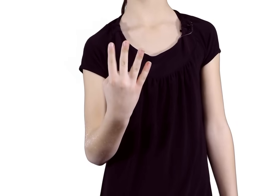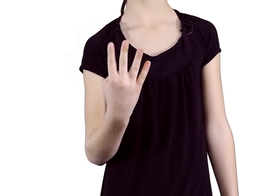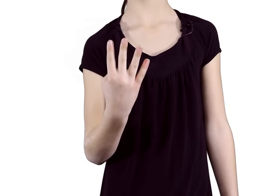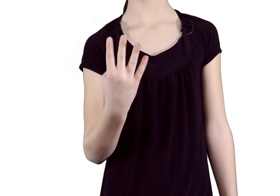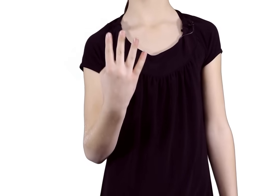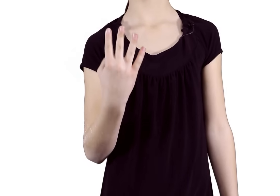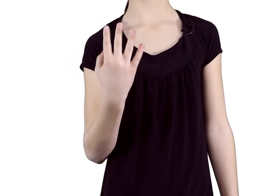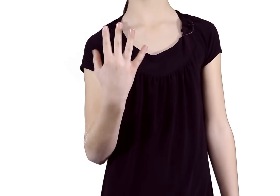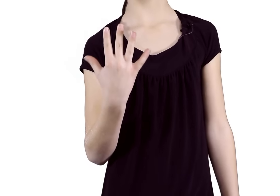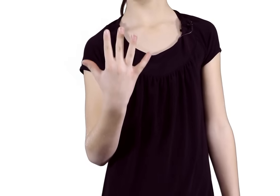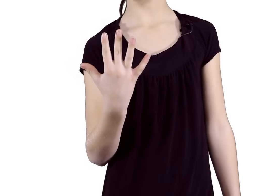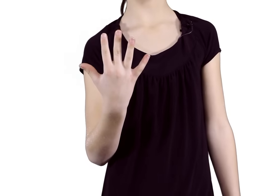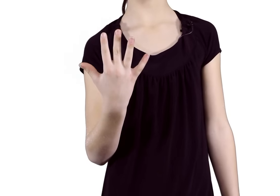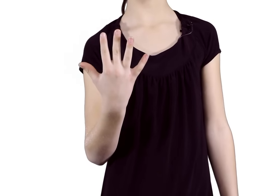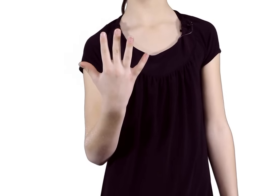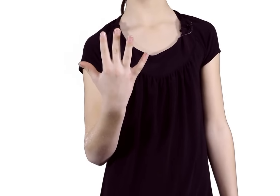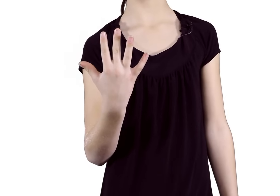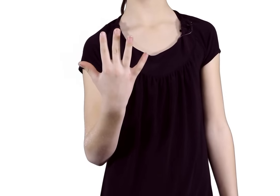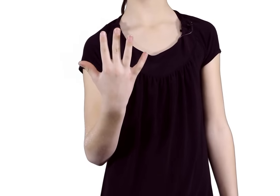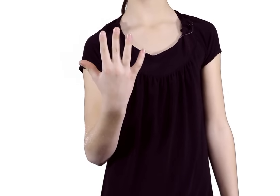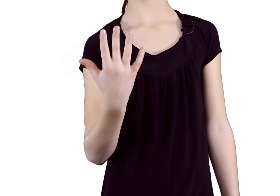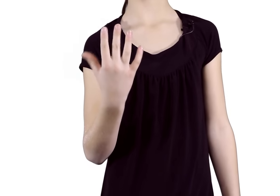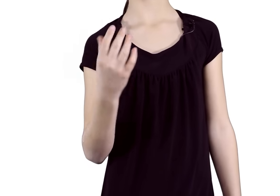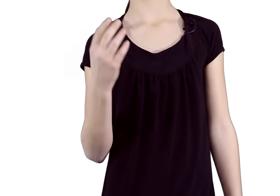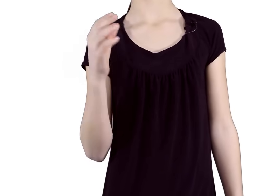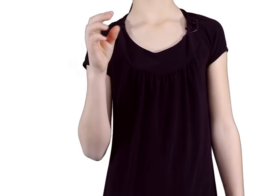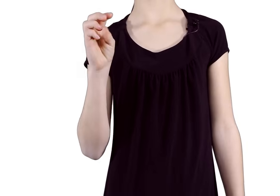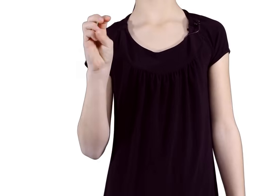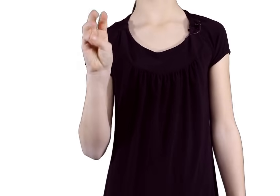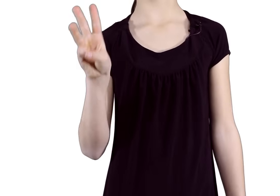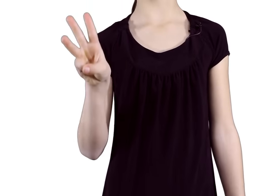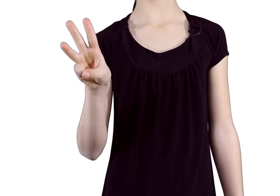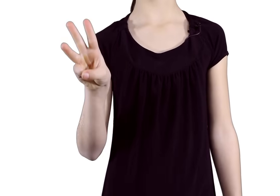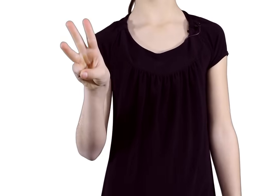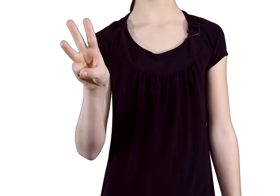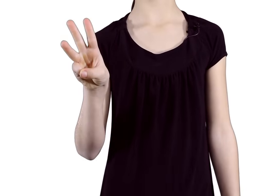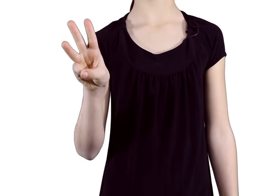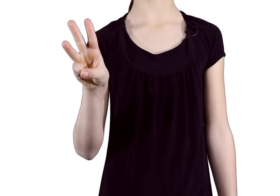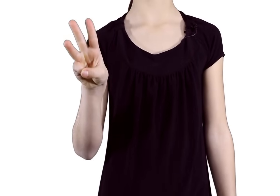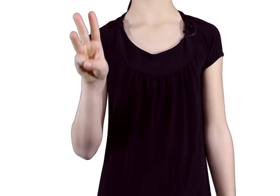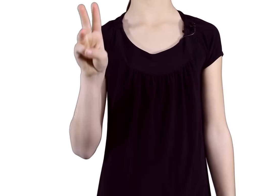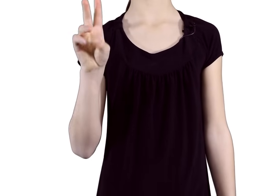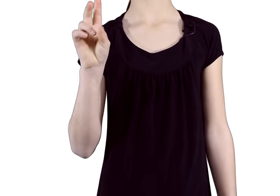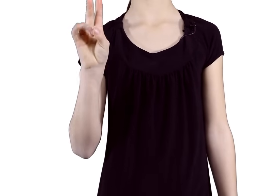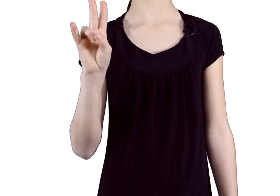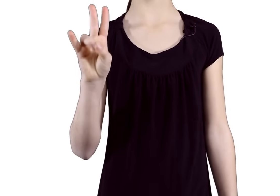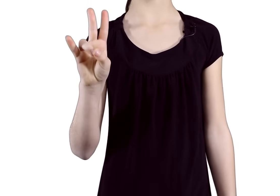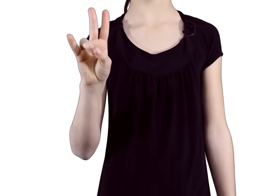5, 6, 7,